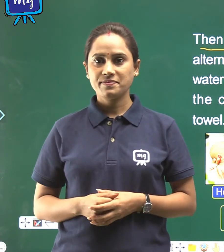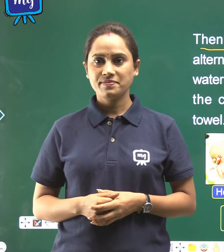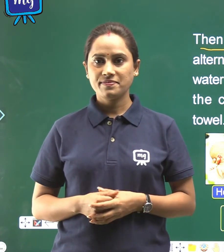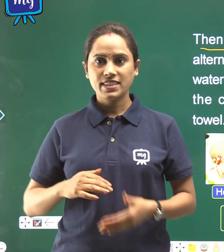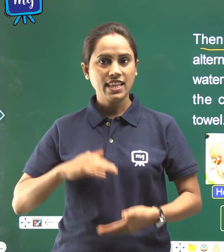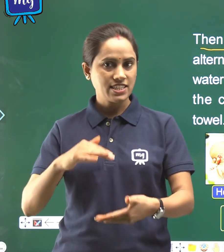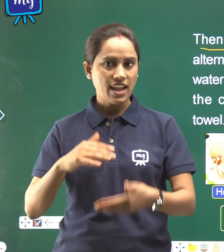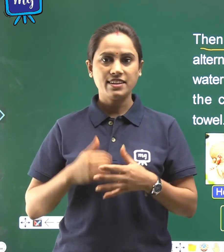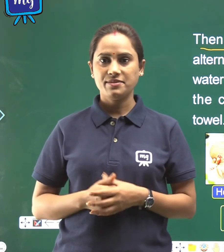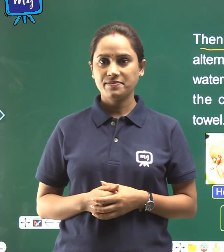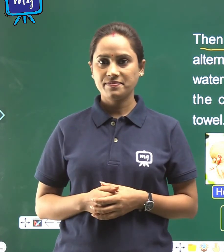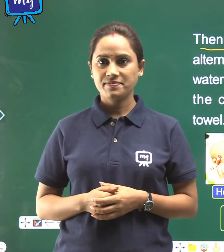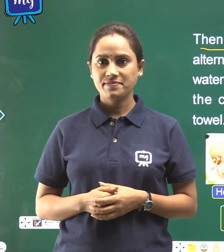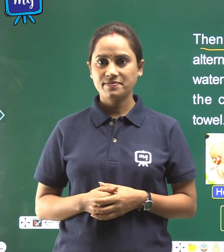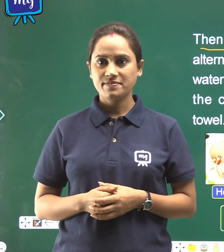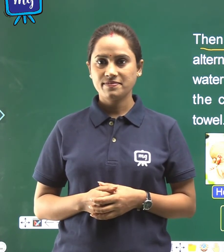the child